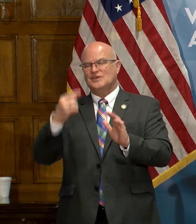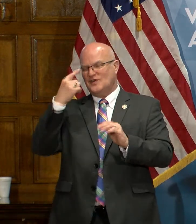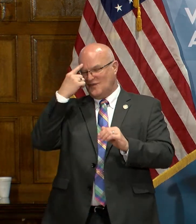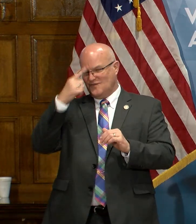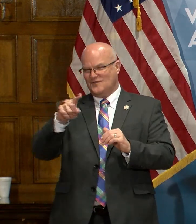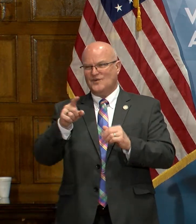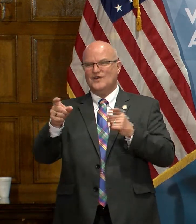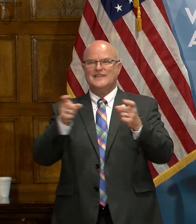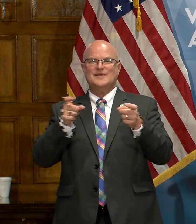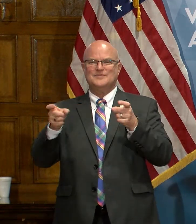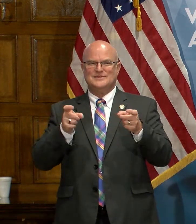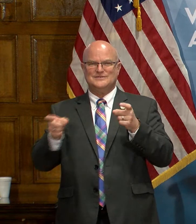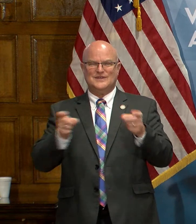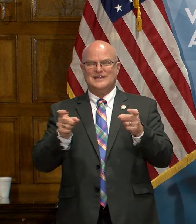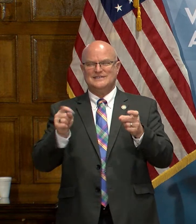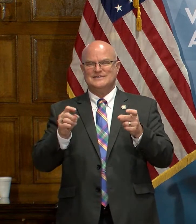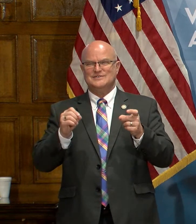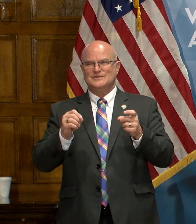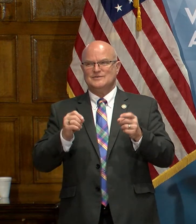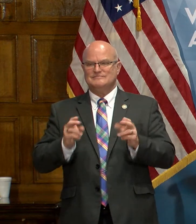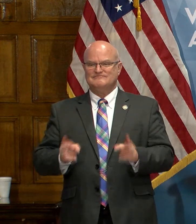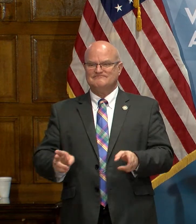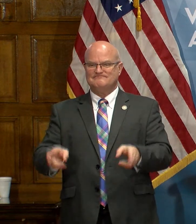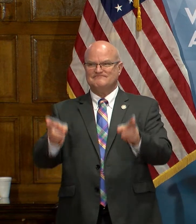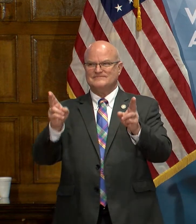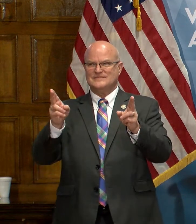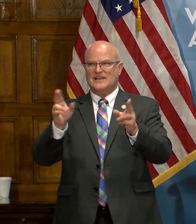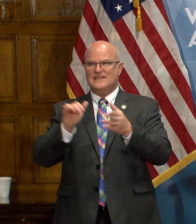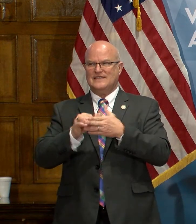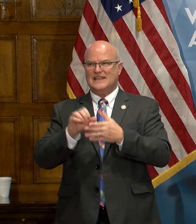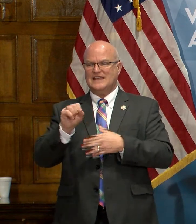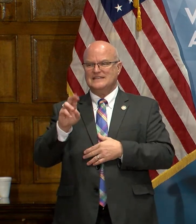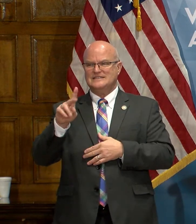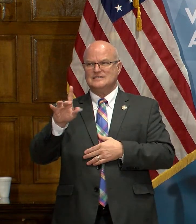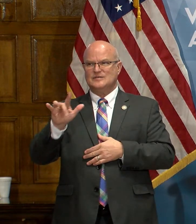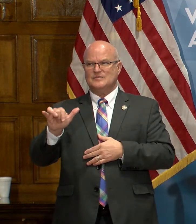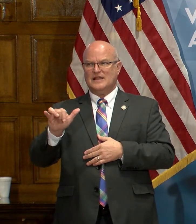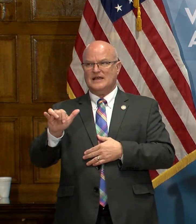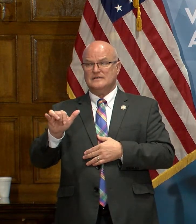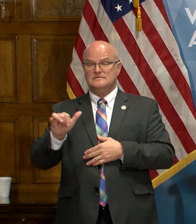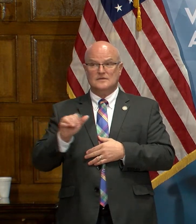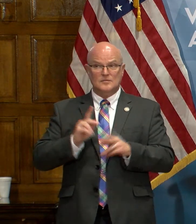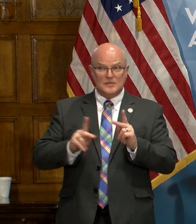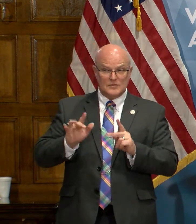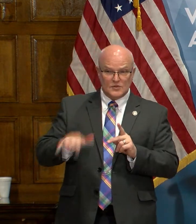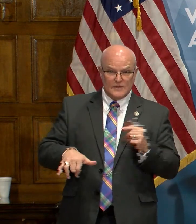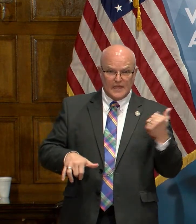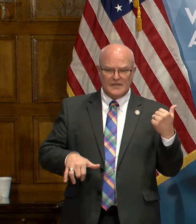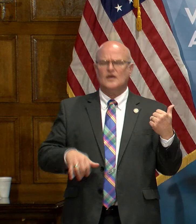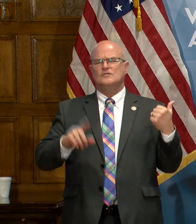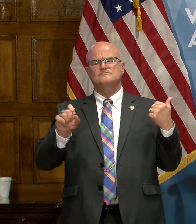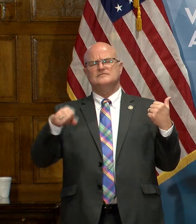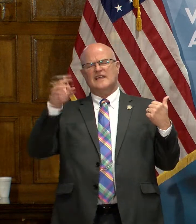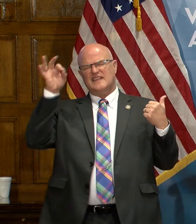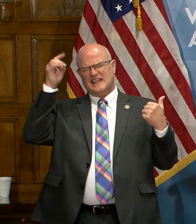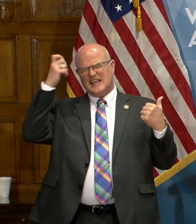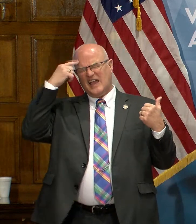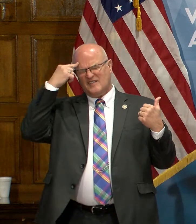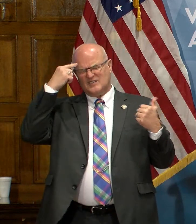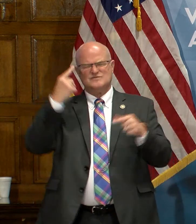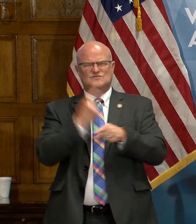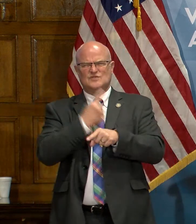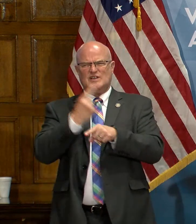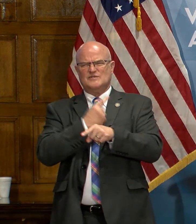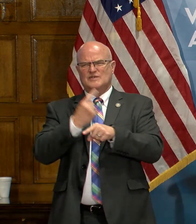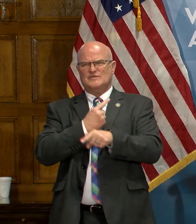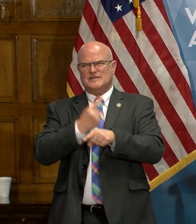for the administration to accelerate that supply chain. Is anybody doing that? Oh, well, the governors are regularly.